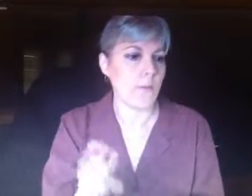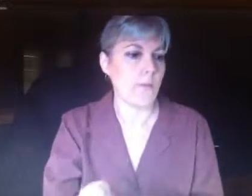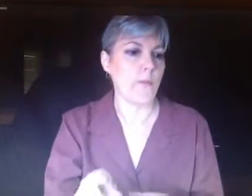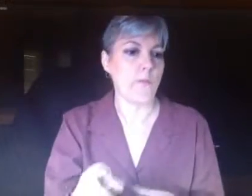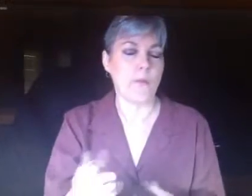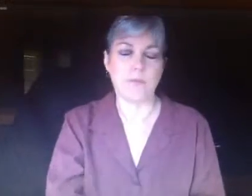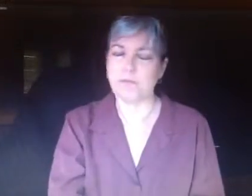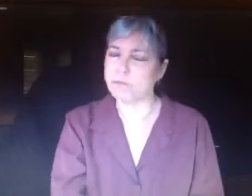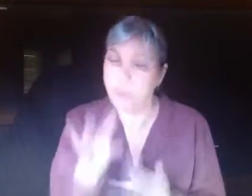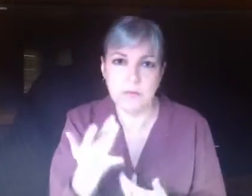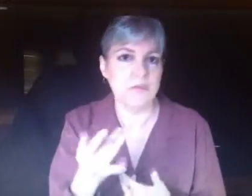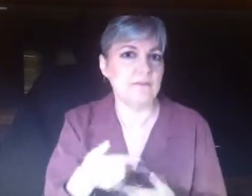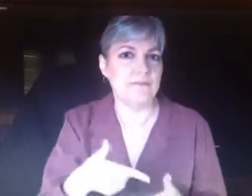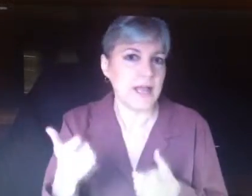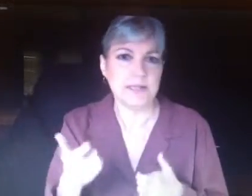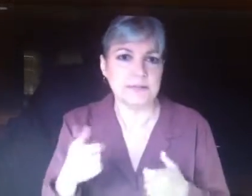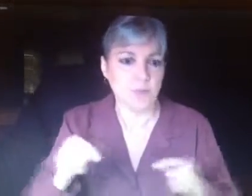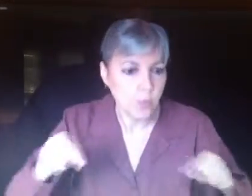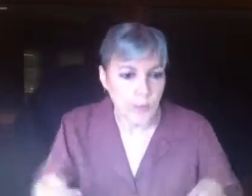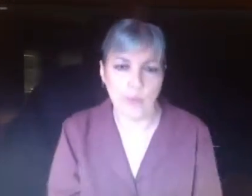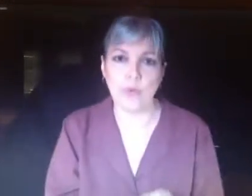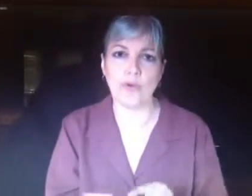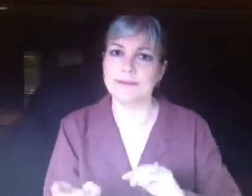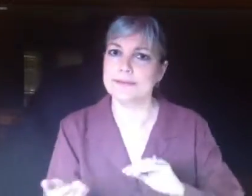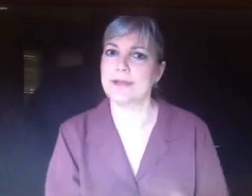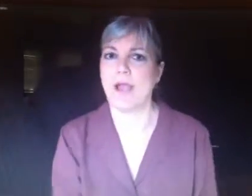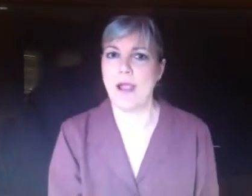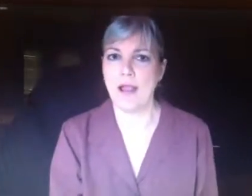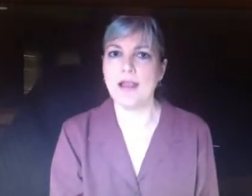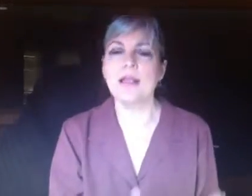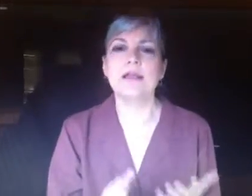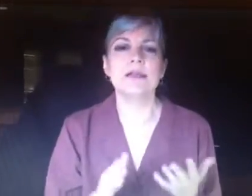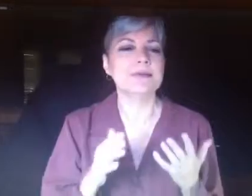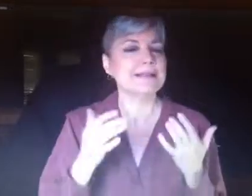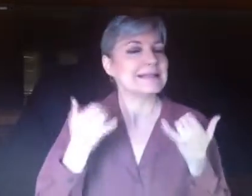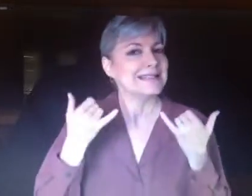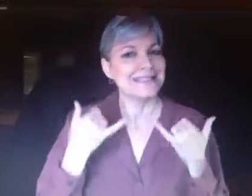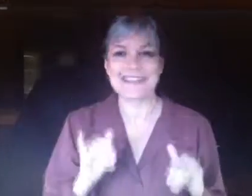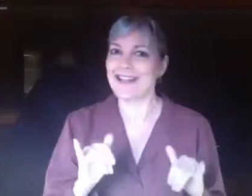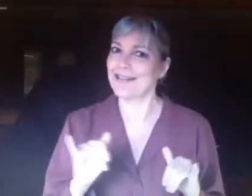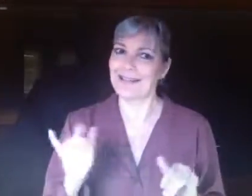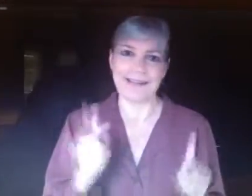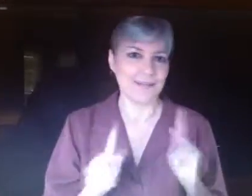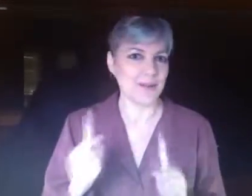Sometimes there's freak accidents and your animal can have an accident and your animal can get sick all of a sudden and then